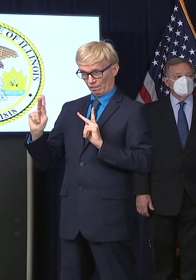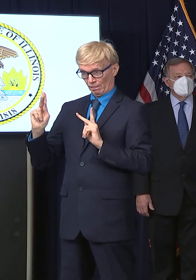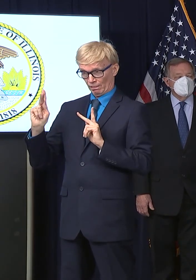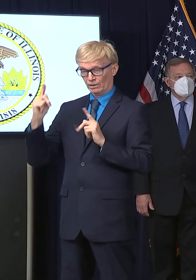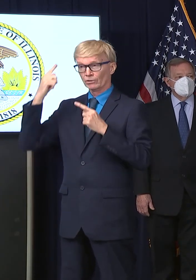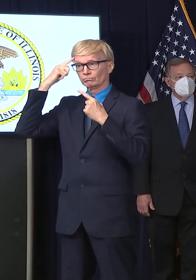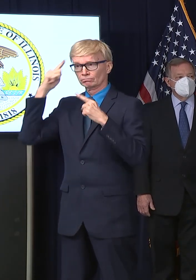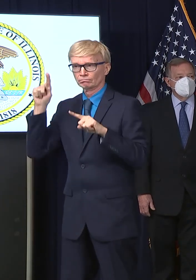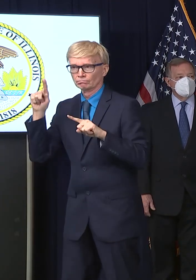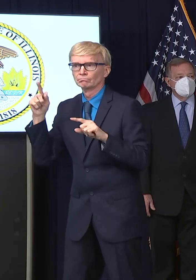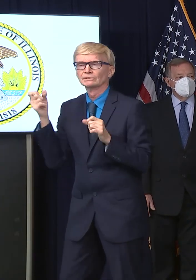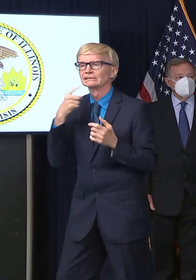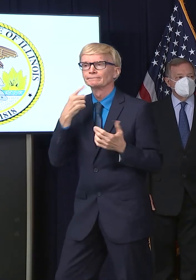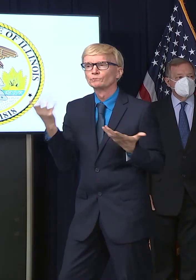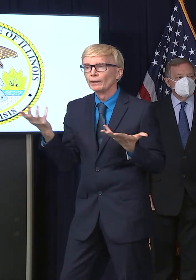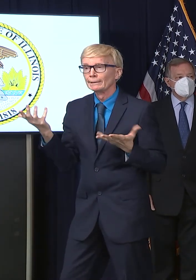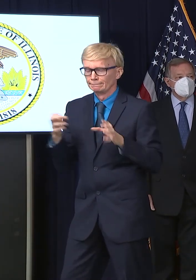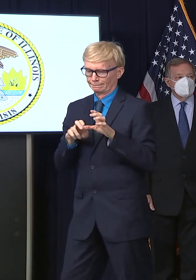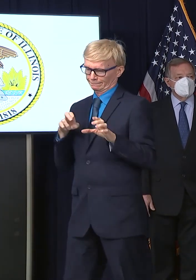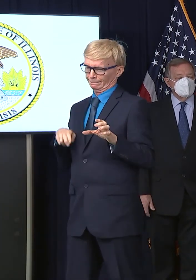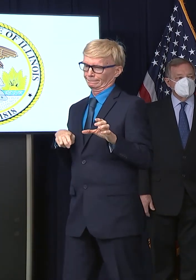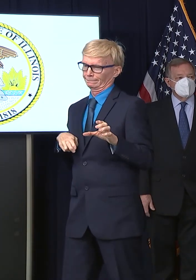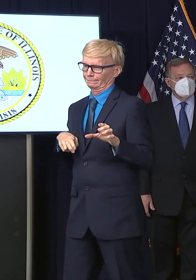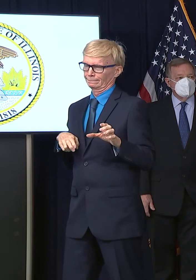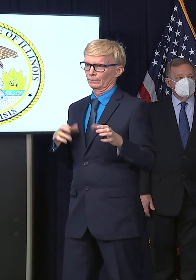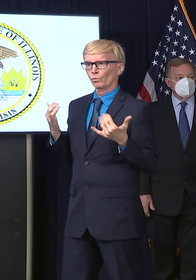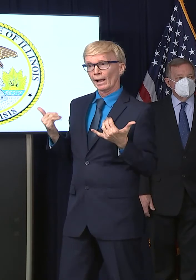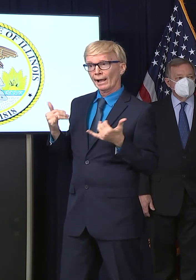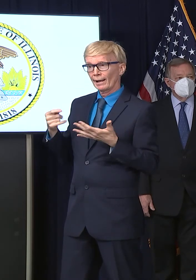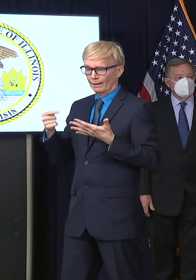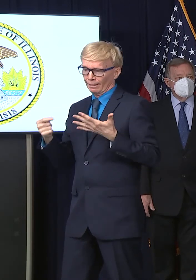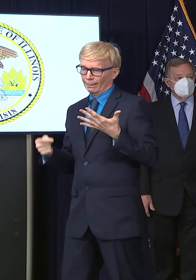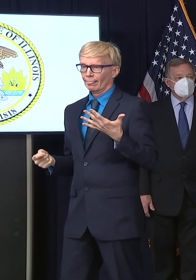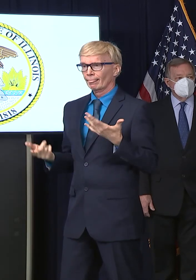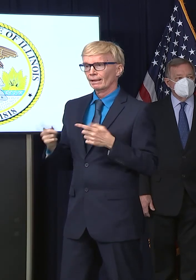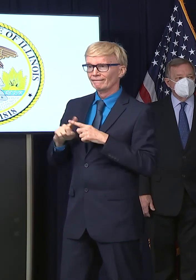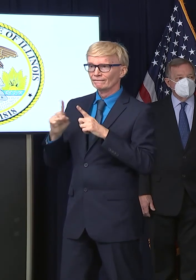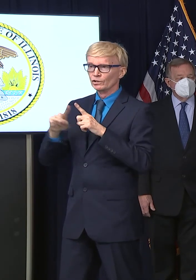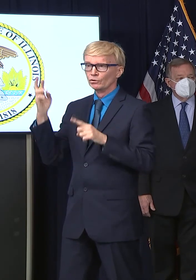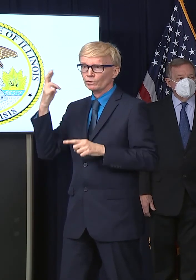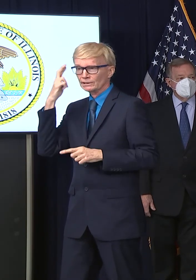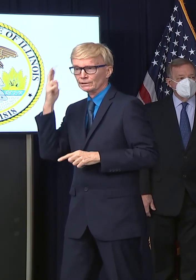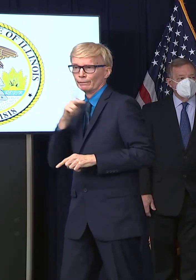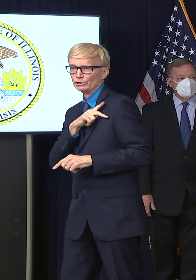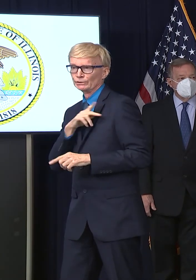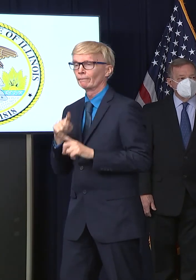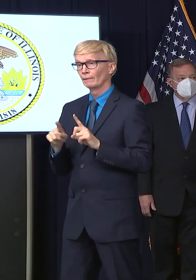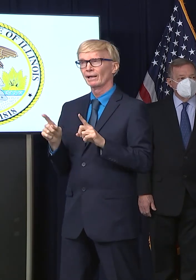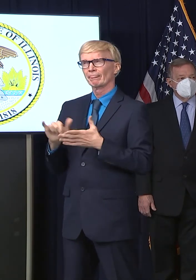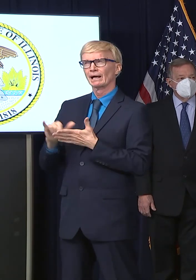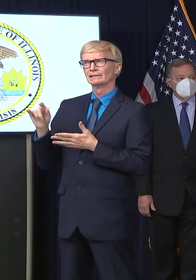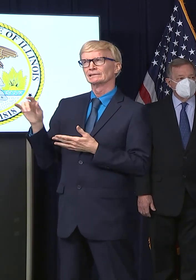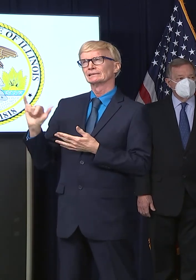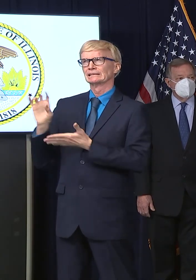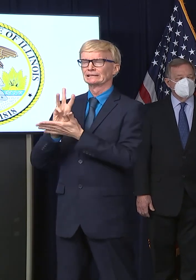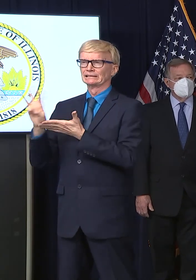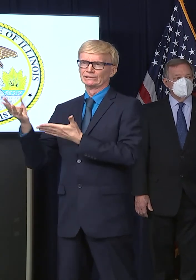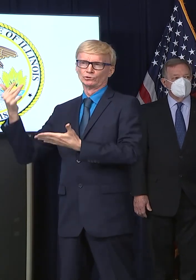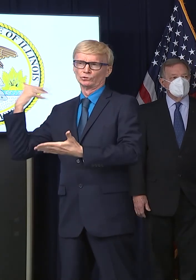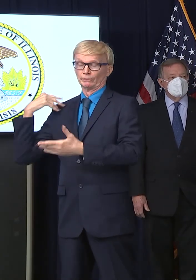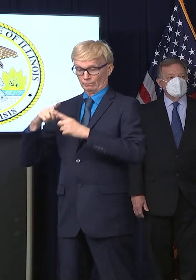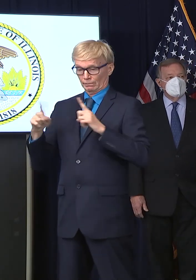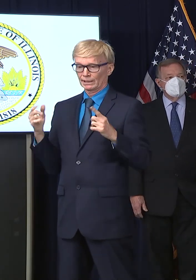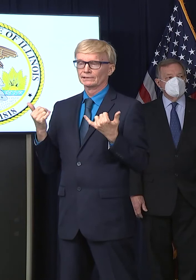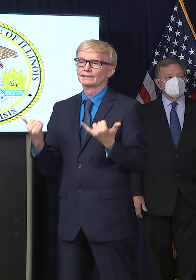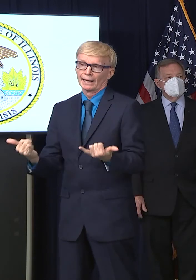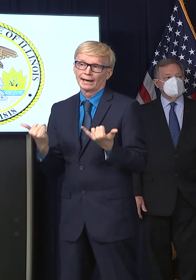that they were hesitant for one reason or another, and that's now, a month and a half ago. What we're now seeing, though, and I think we all have